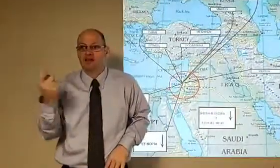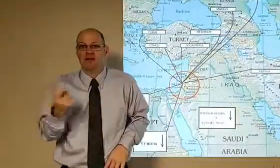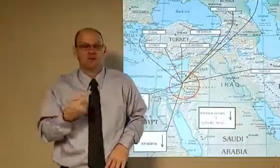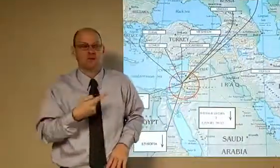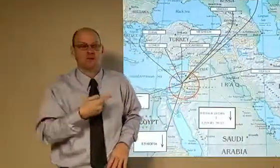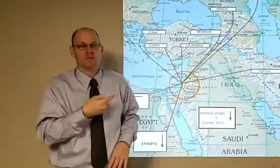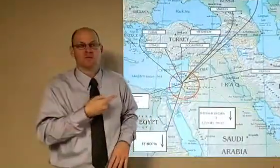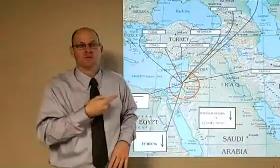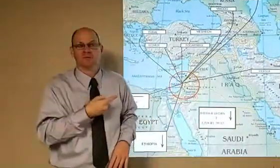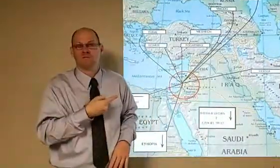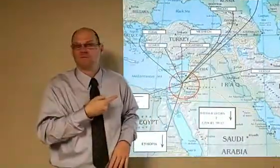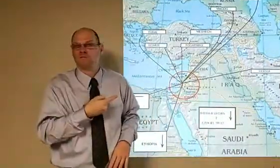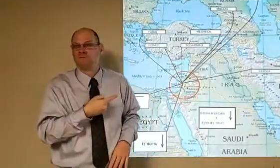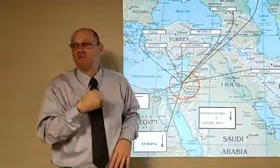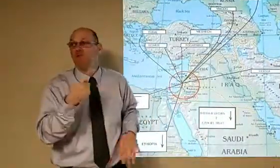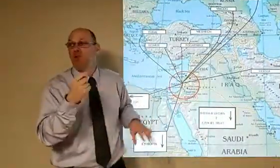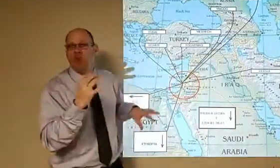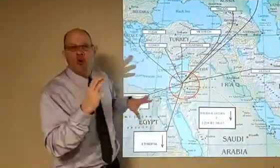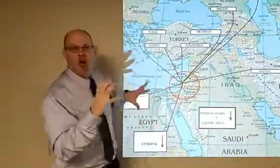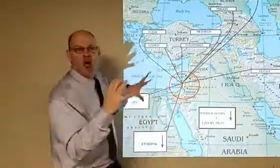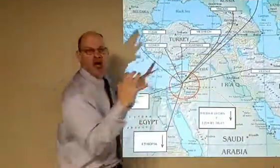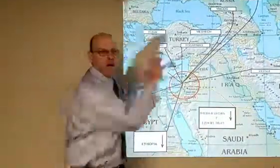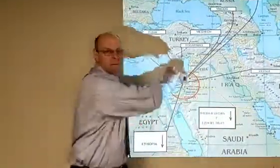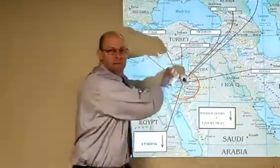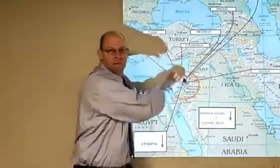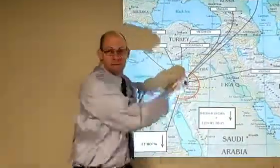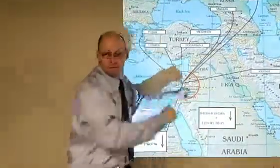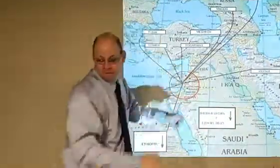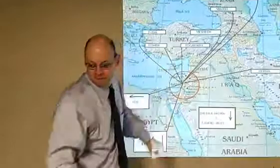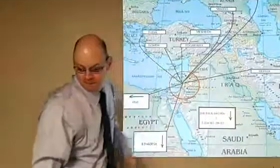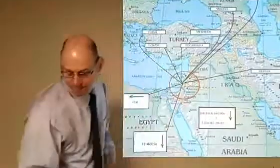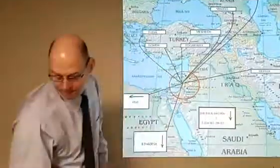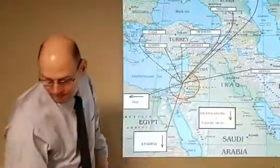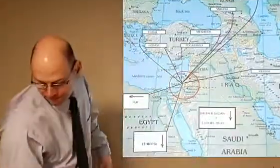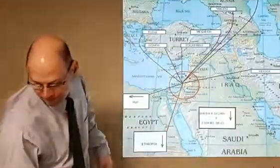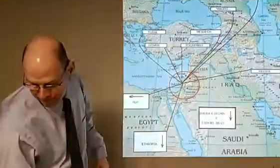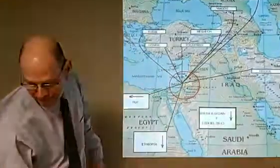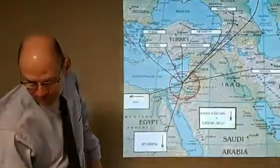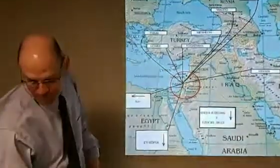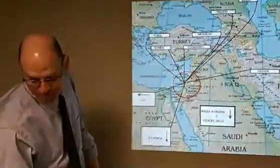and very bitter about how productive they are, and they want to take ownership of Israel.